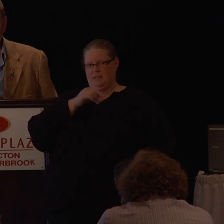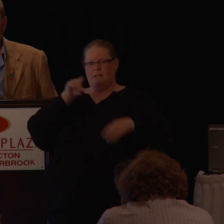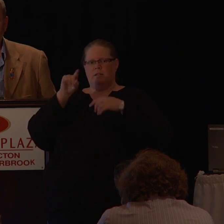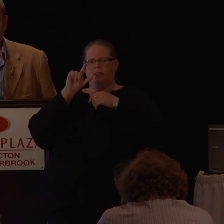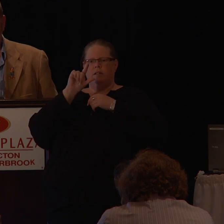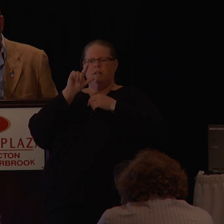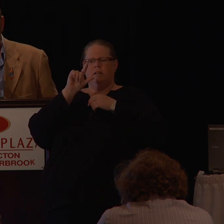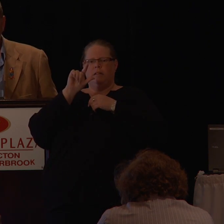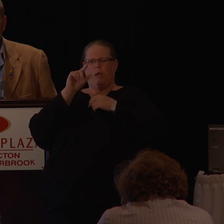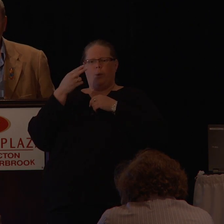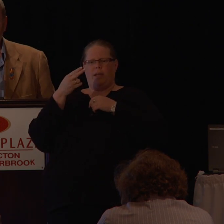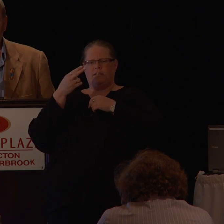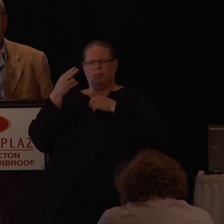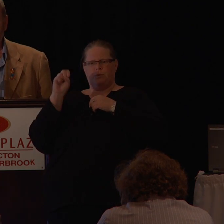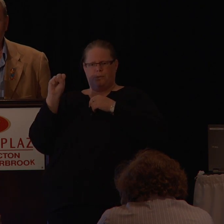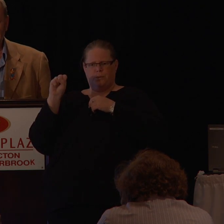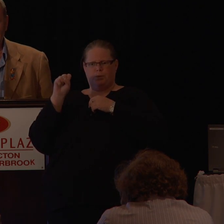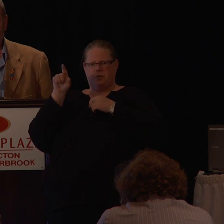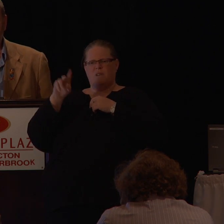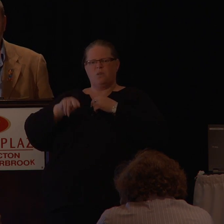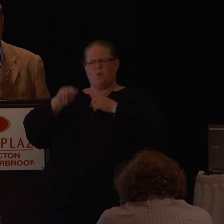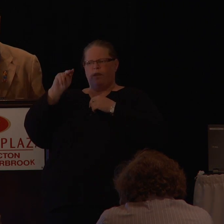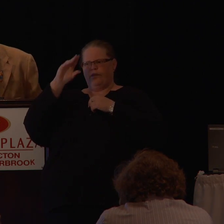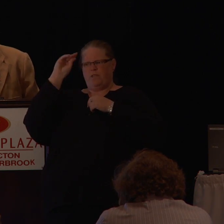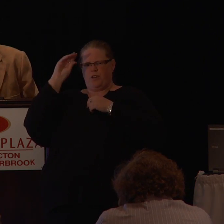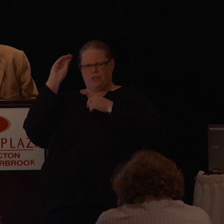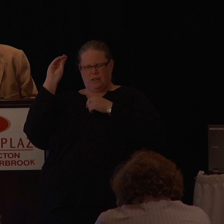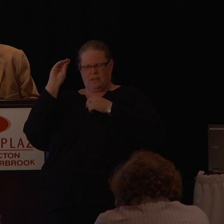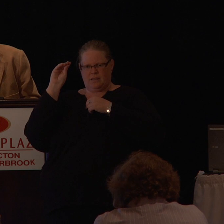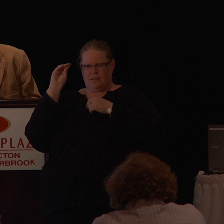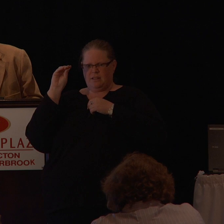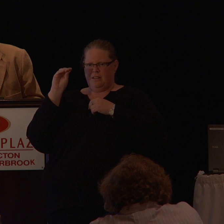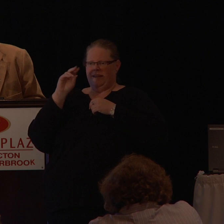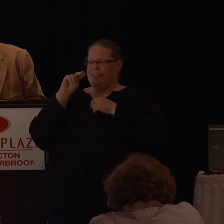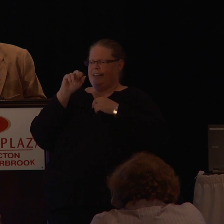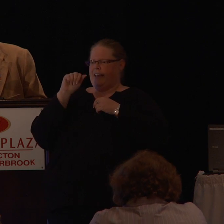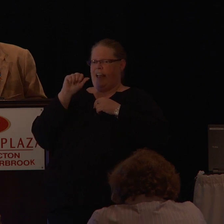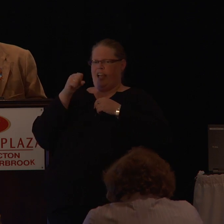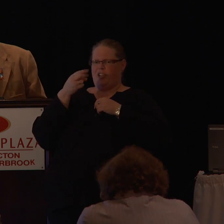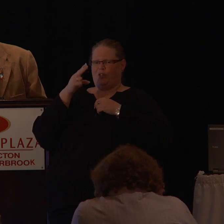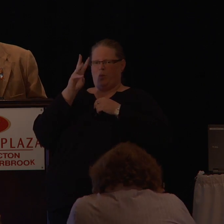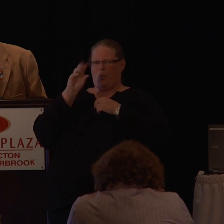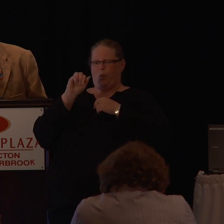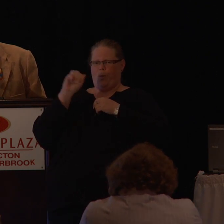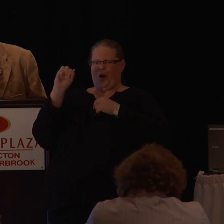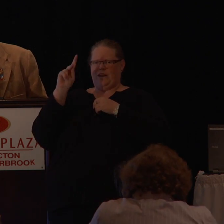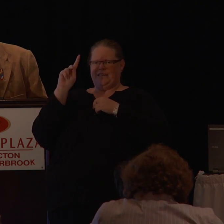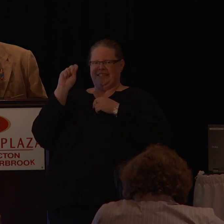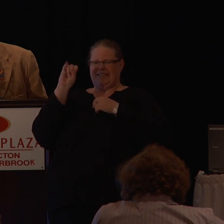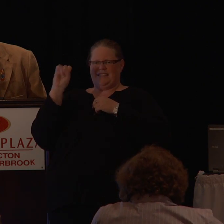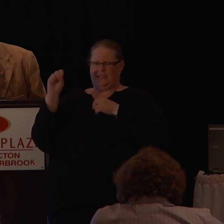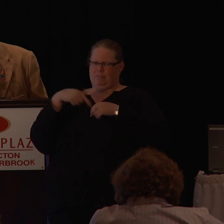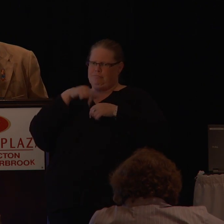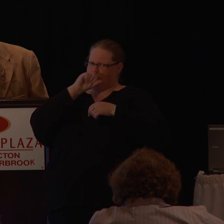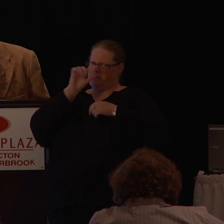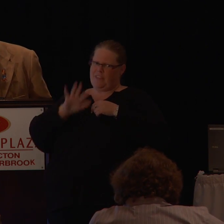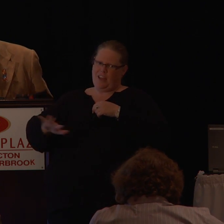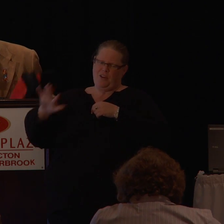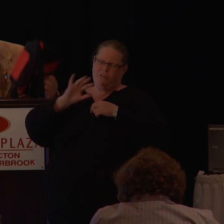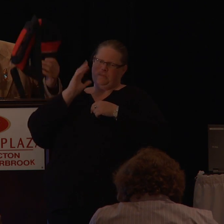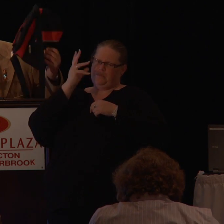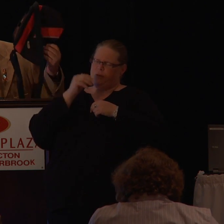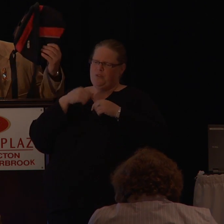in Nashwaak-Sis, which is on the north side in Fredericton, and I mention it because I love Nashwaak-Sis. I love walking on our trails and environment.